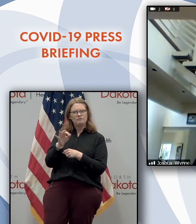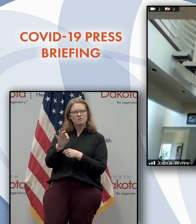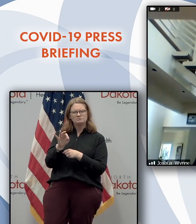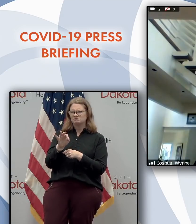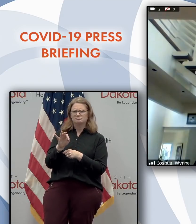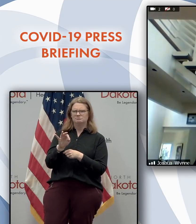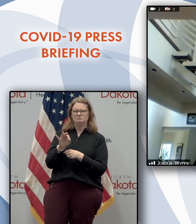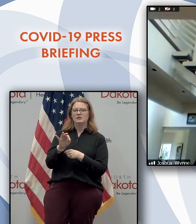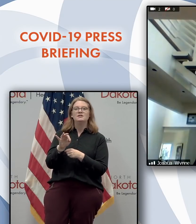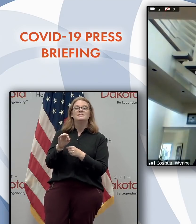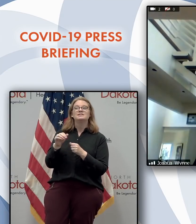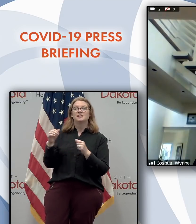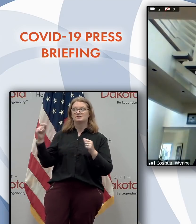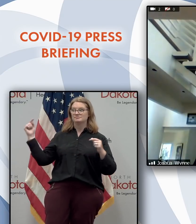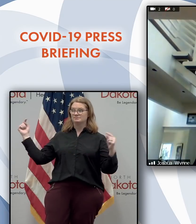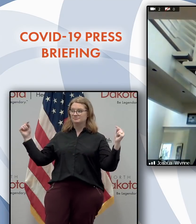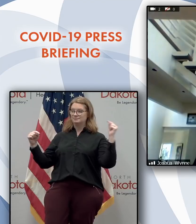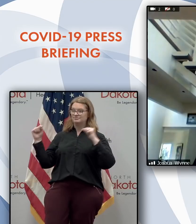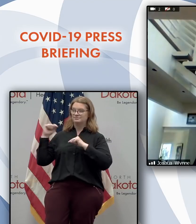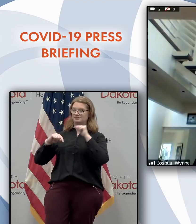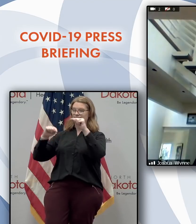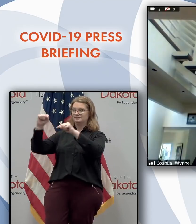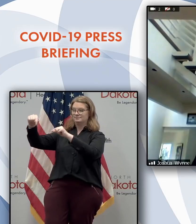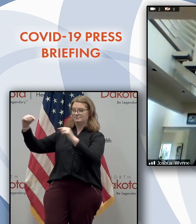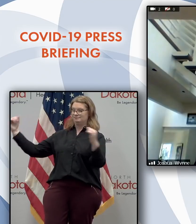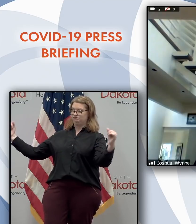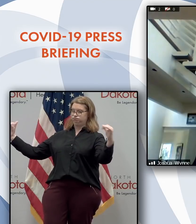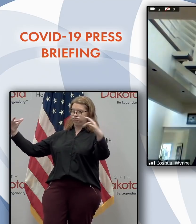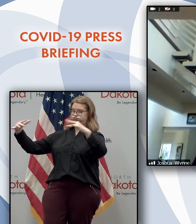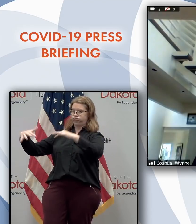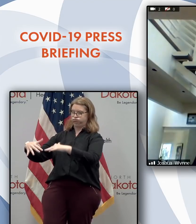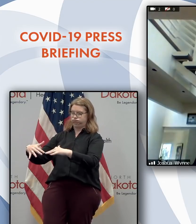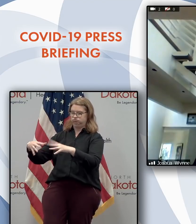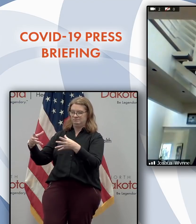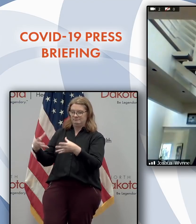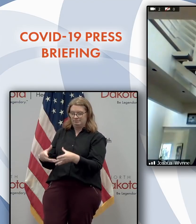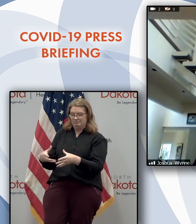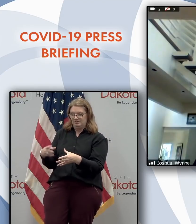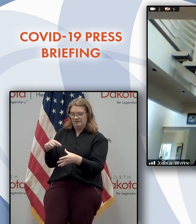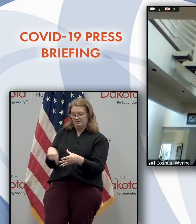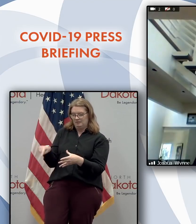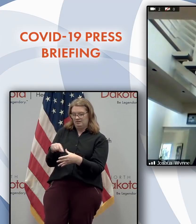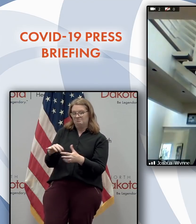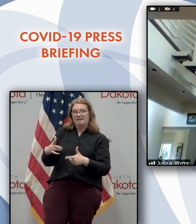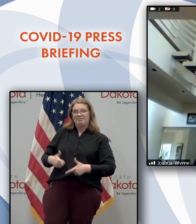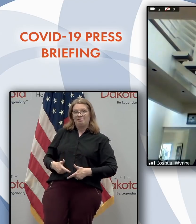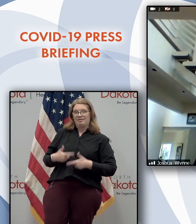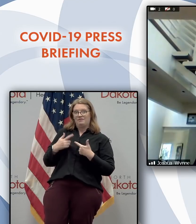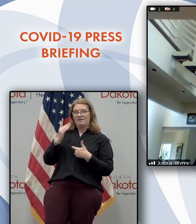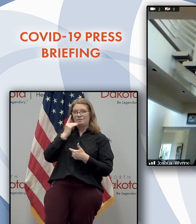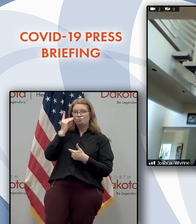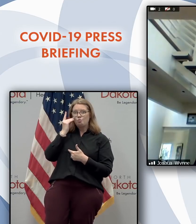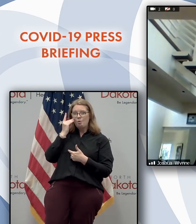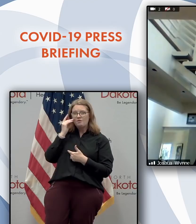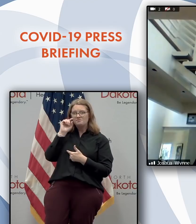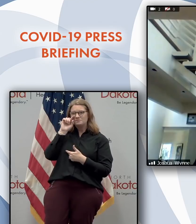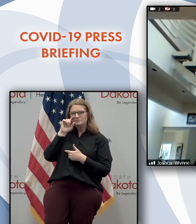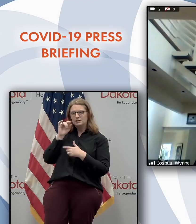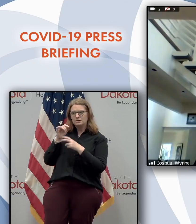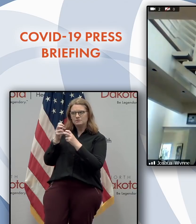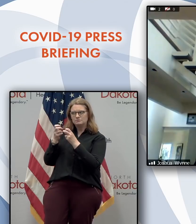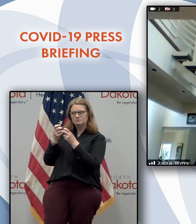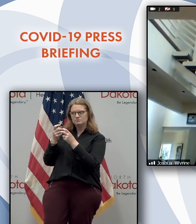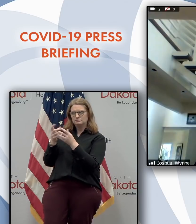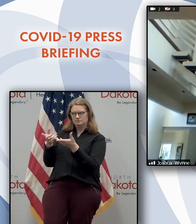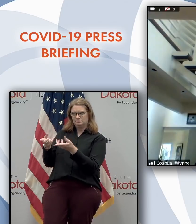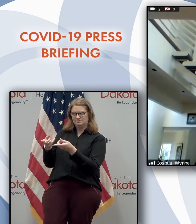beyond that. And with all of these students coming together and then living in close proximity to each other,